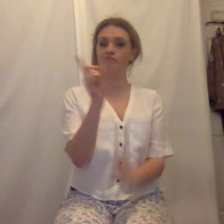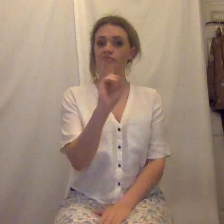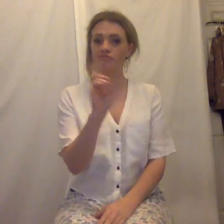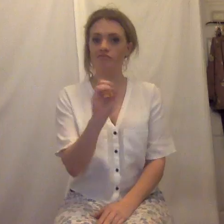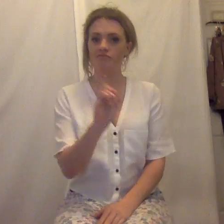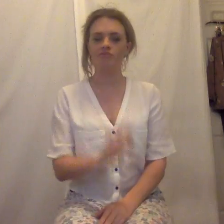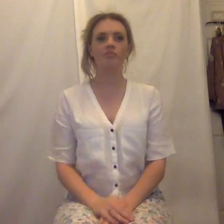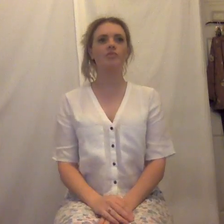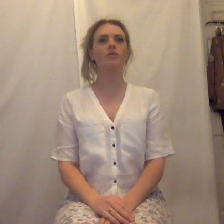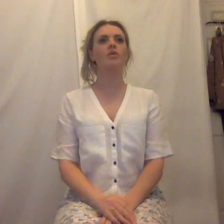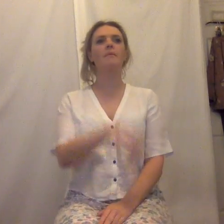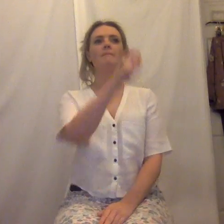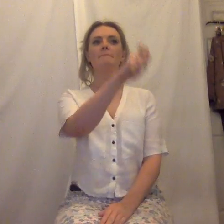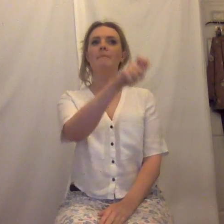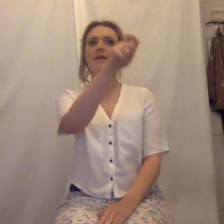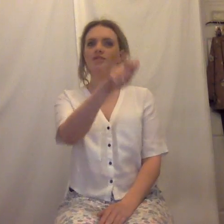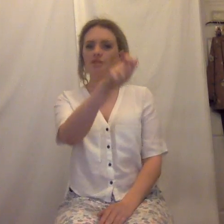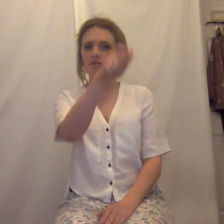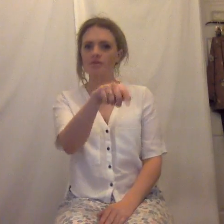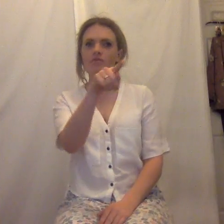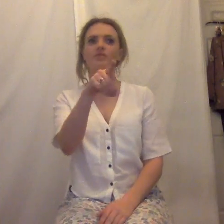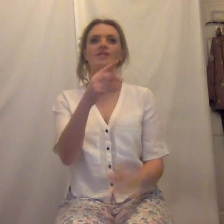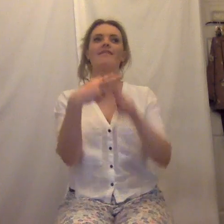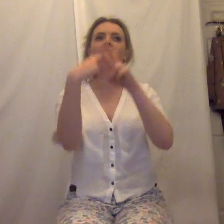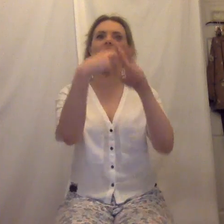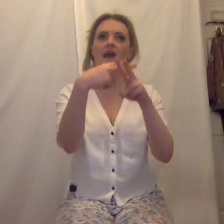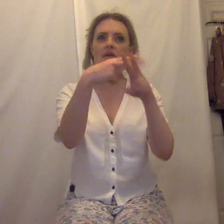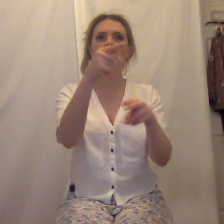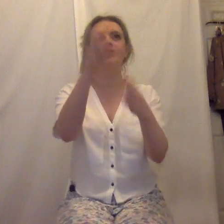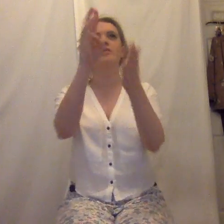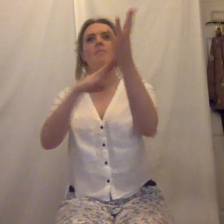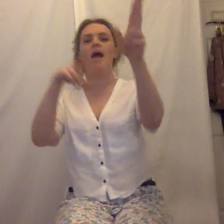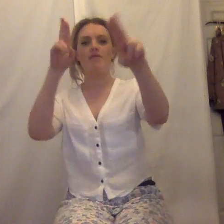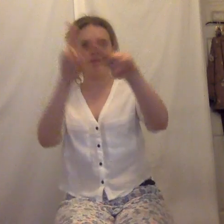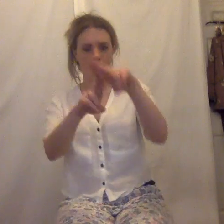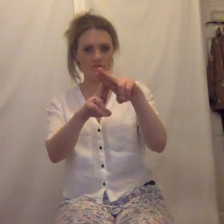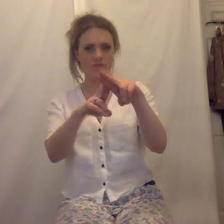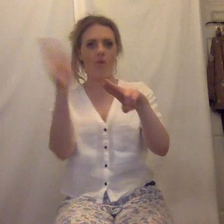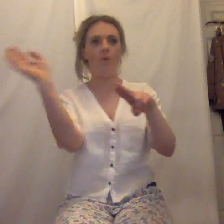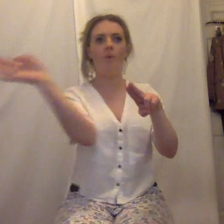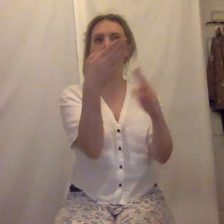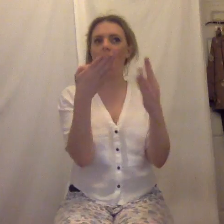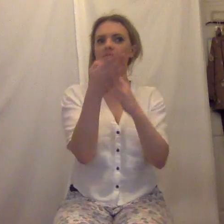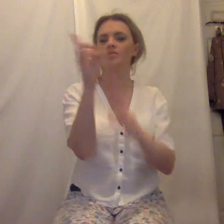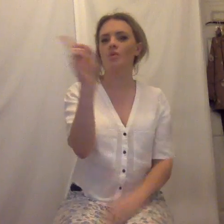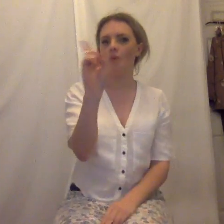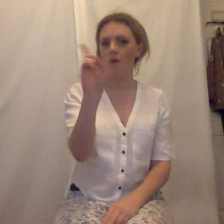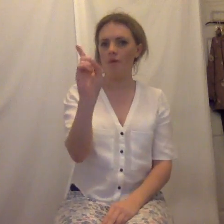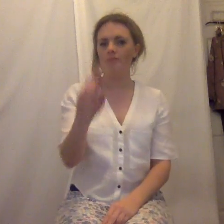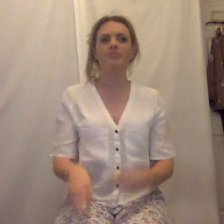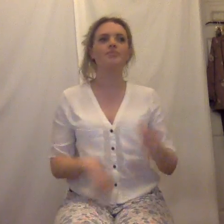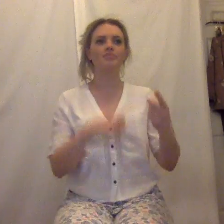carers and parents with a disability or sensory loss should 1. Be able to contact and be contacted by services